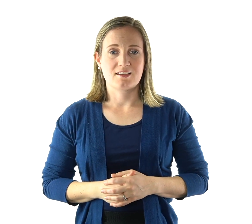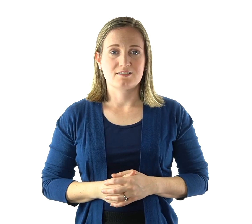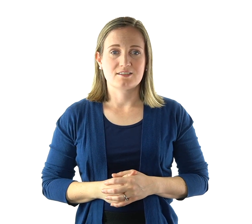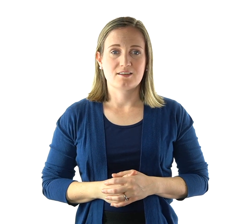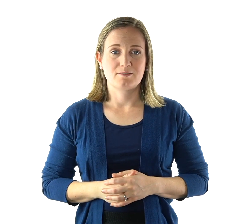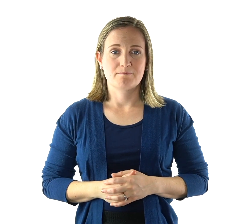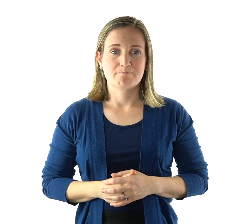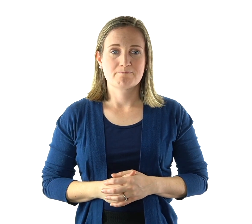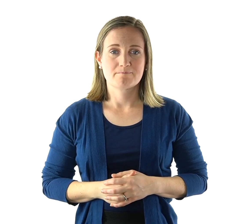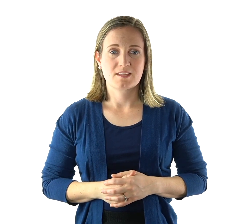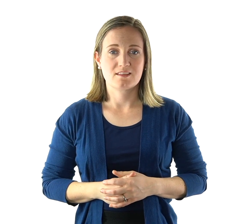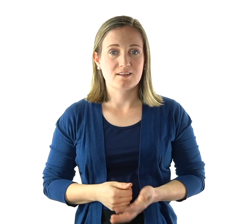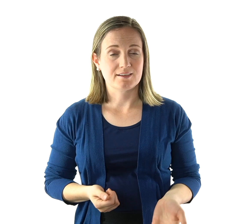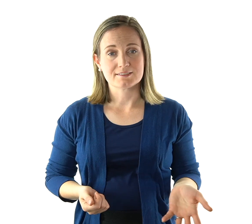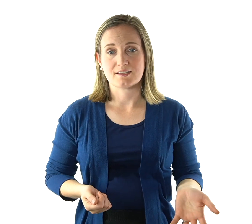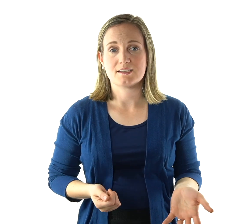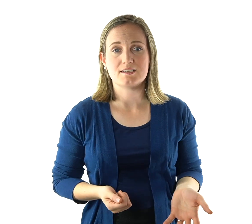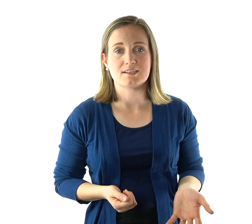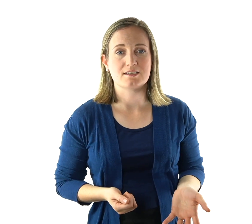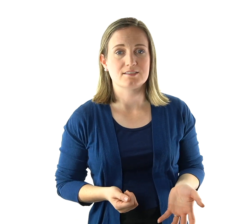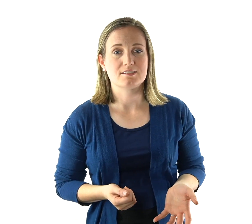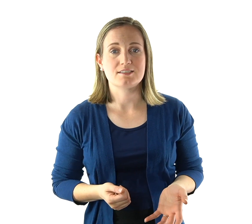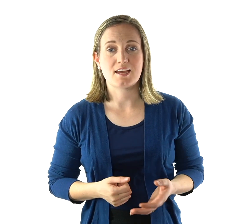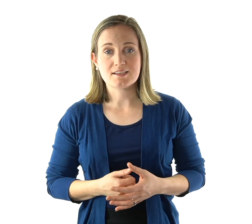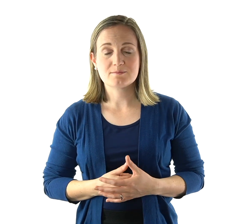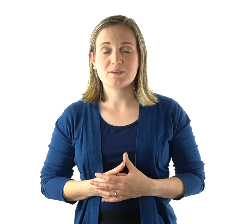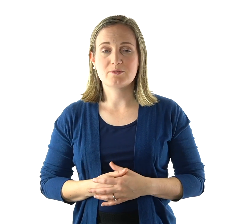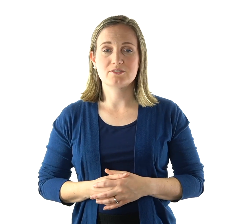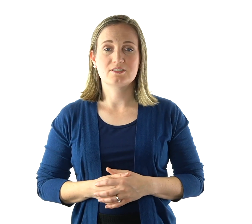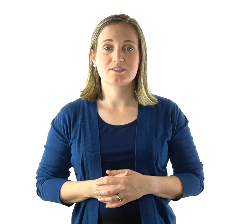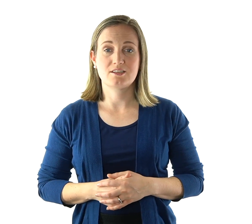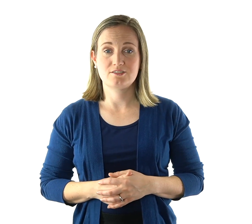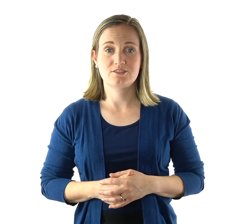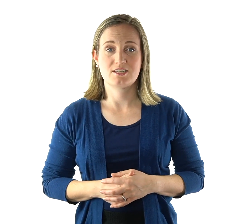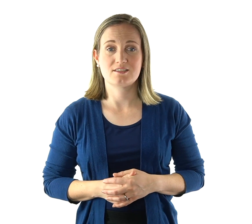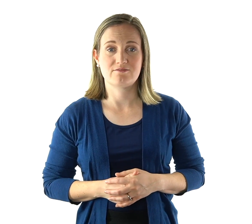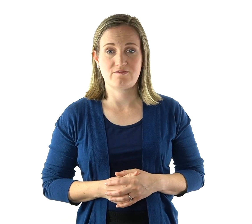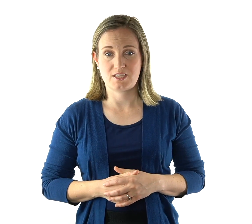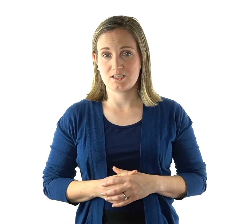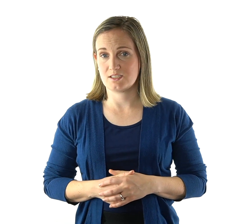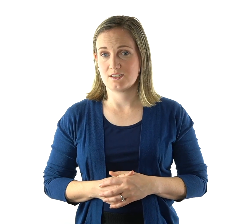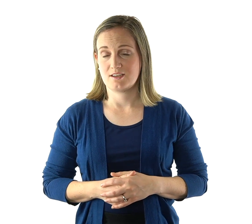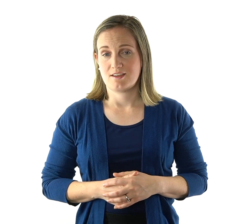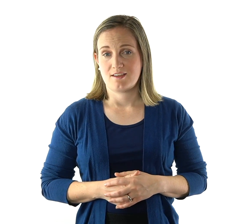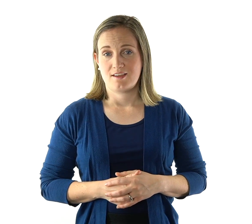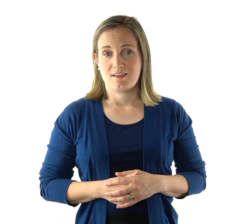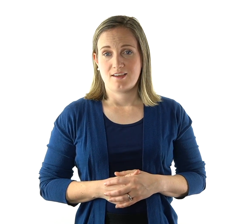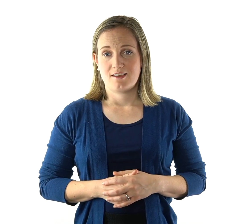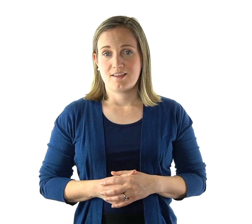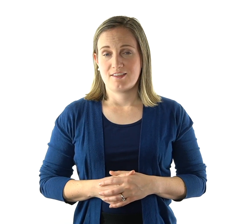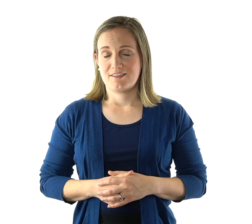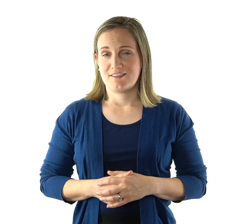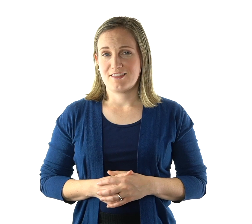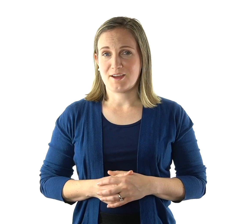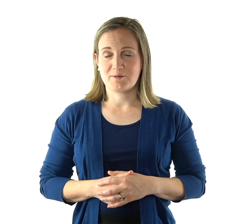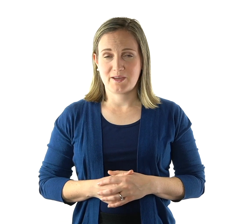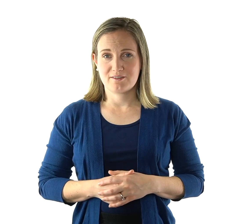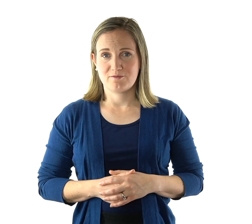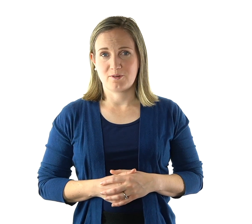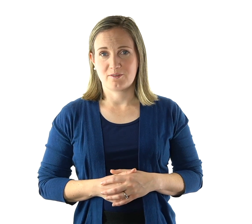And the next line is, yes, people touched his feet. I went back and forth